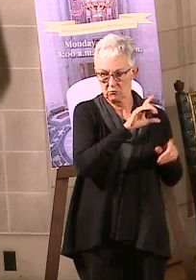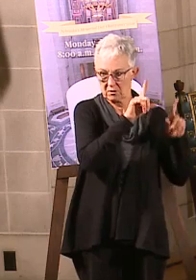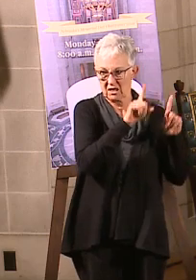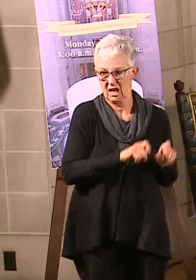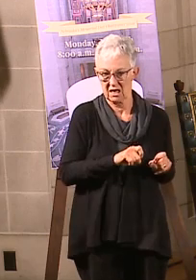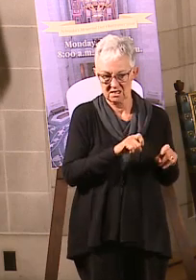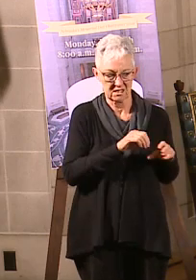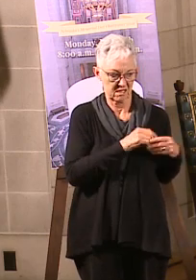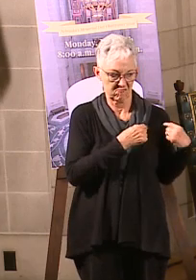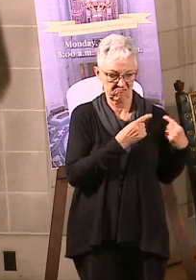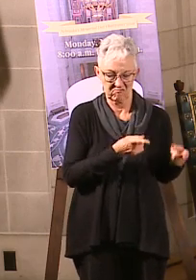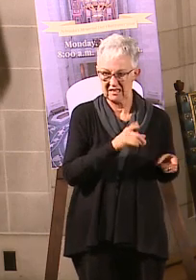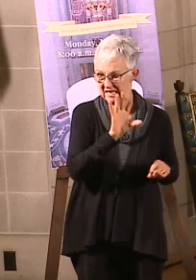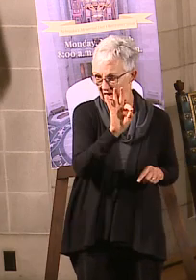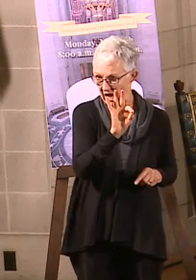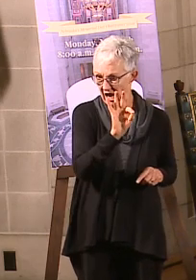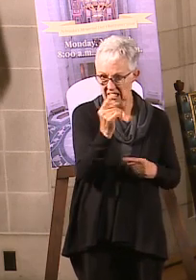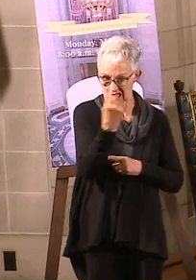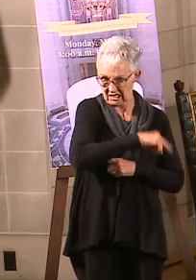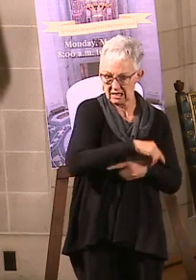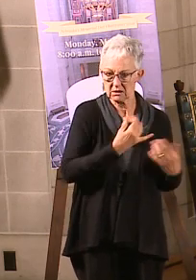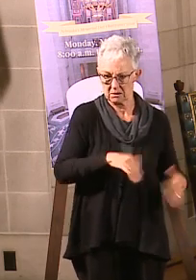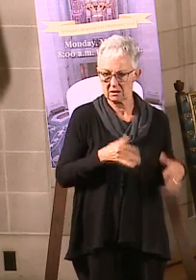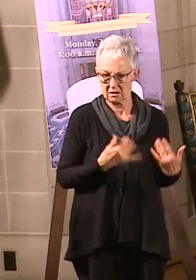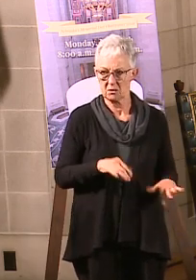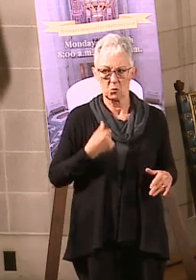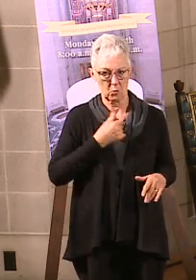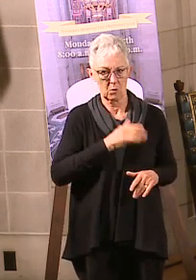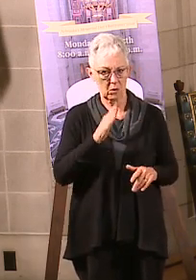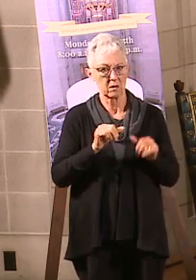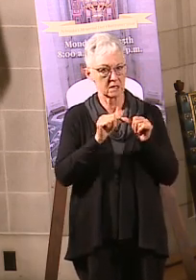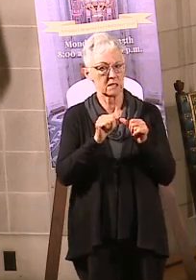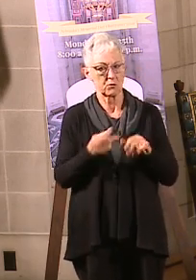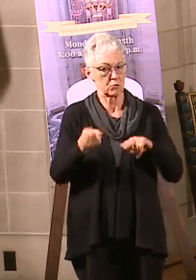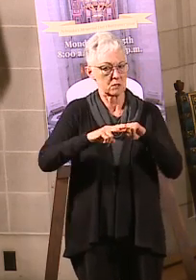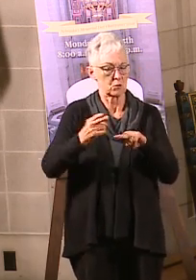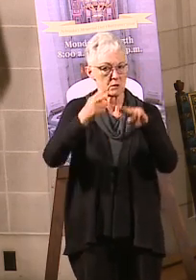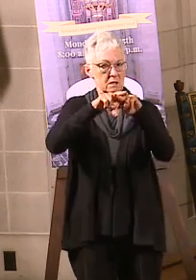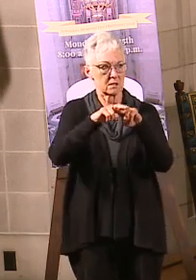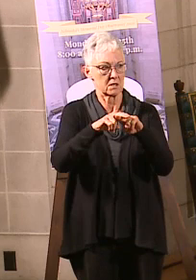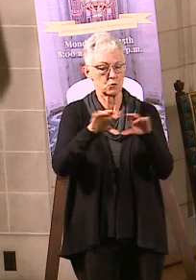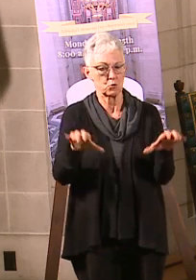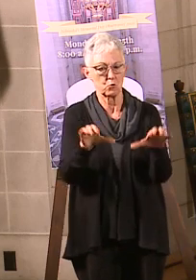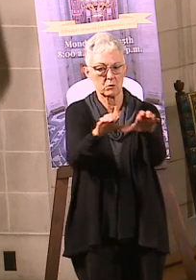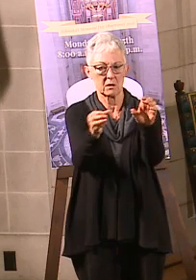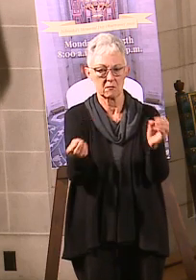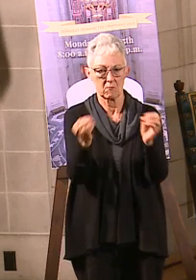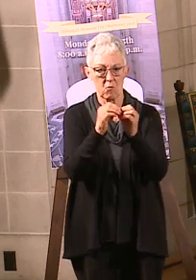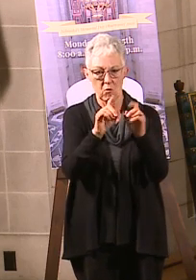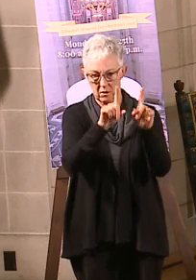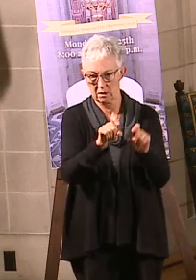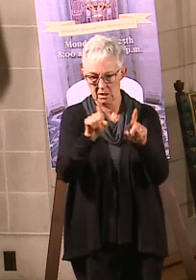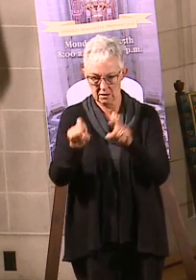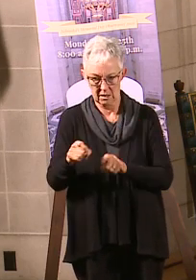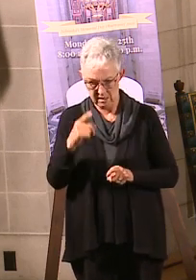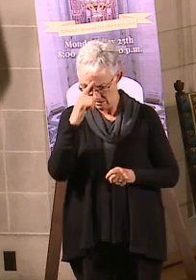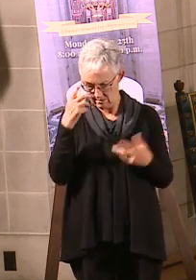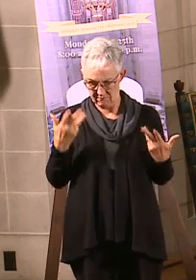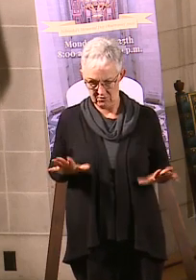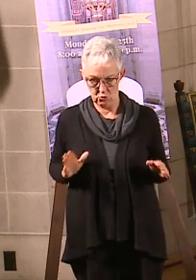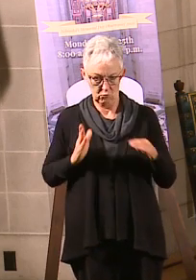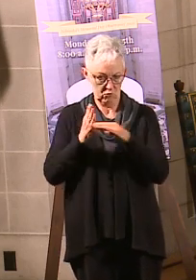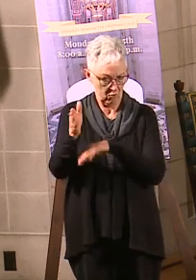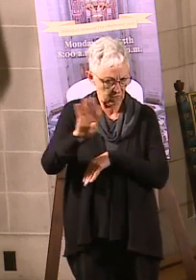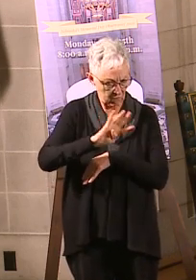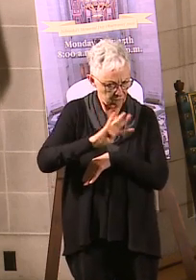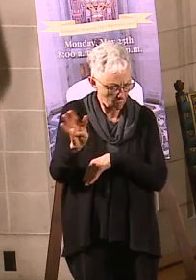Nebraska will continue to build upon that number of tests that we're doing around the state. In fact, I think we just crossed over 40,000 tests. Isn't that right? We just crossed over